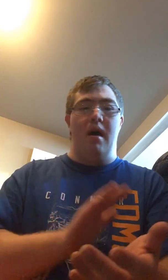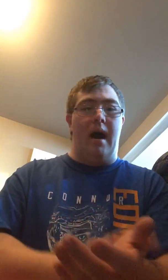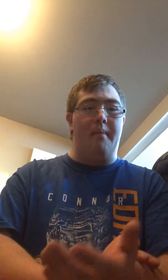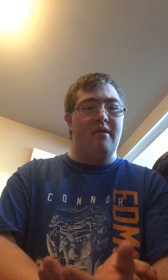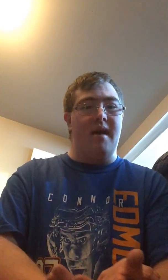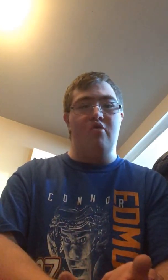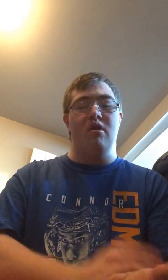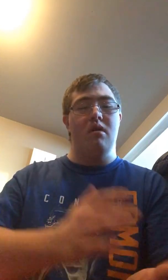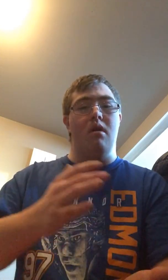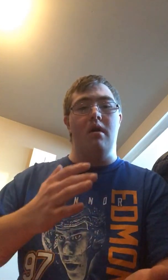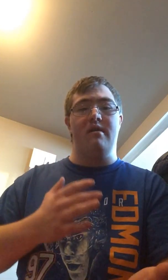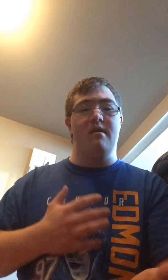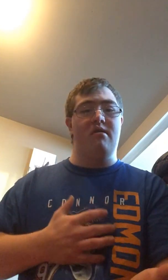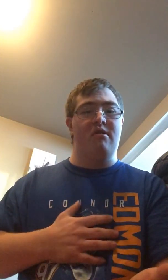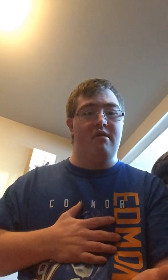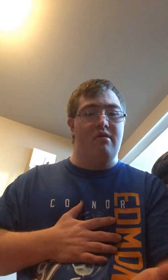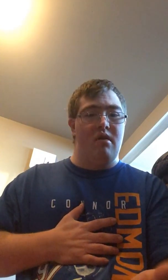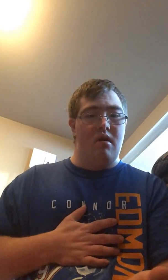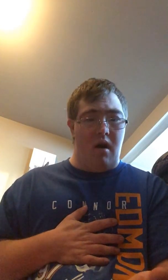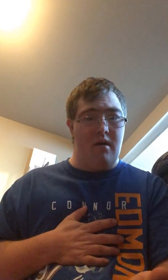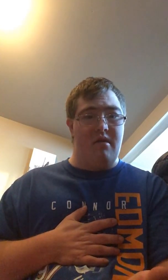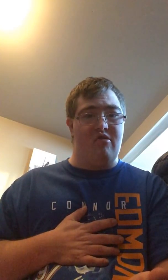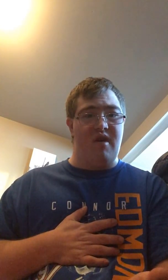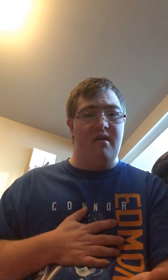hypertension causes heart distress.